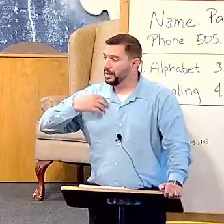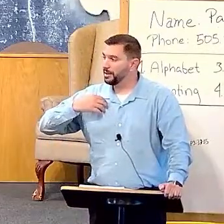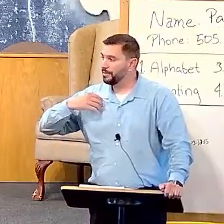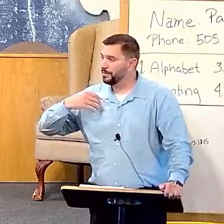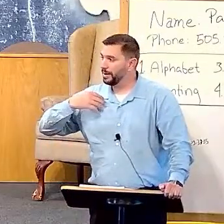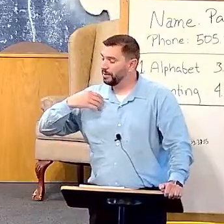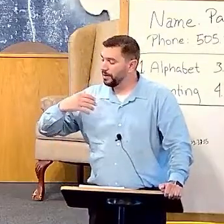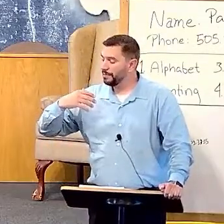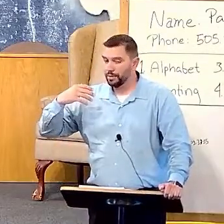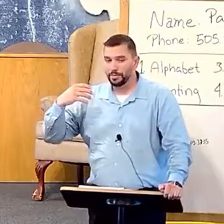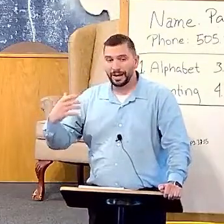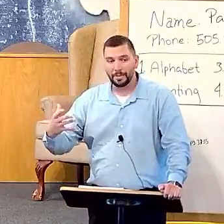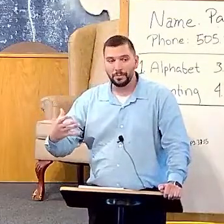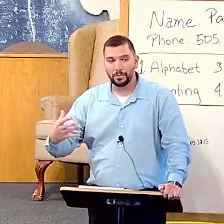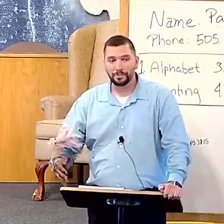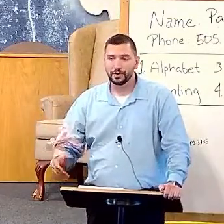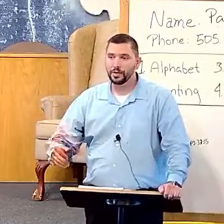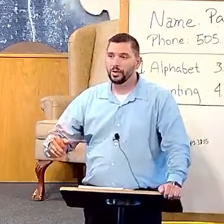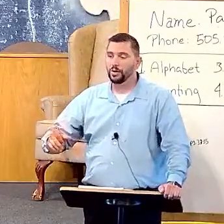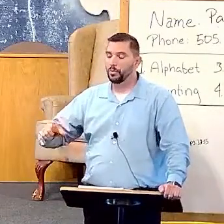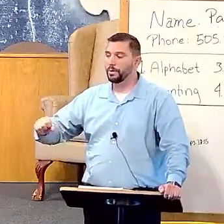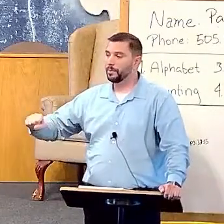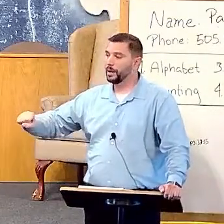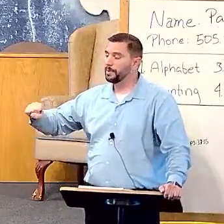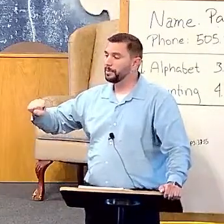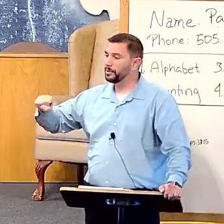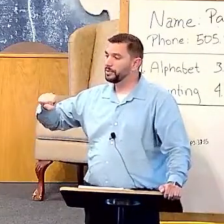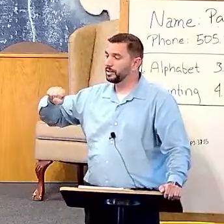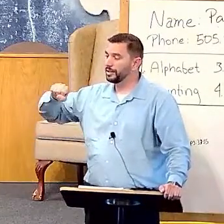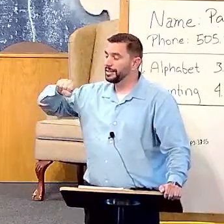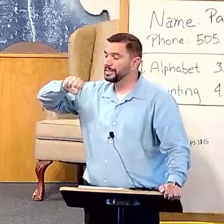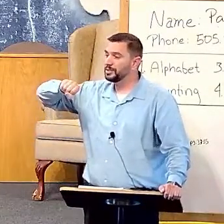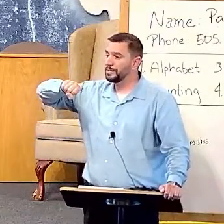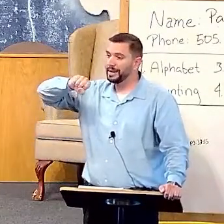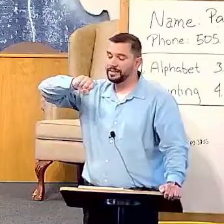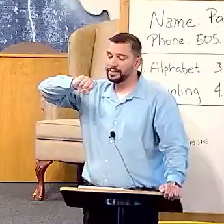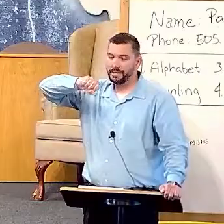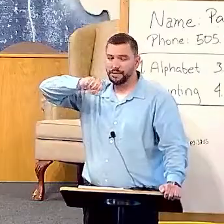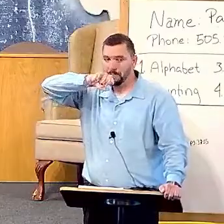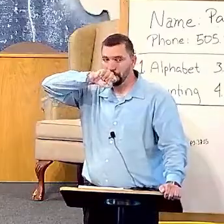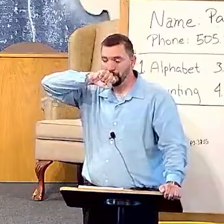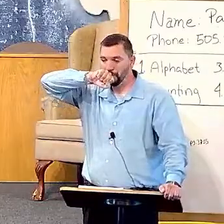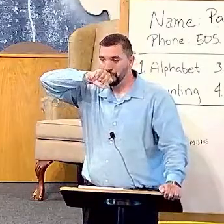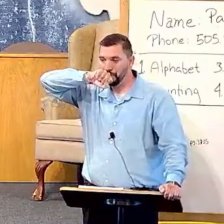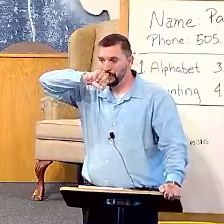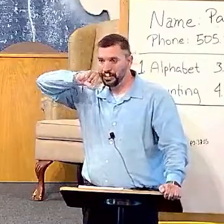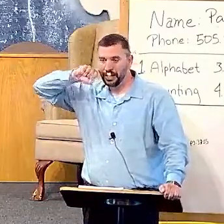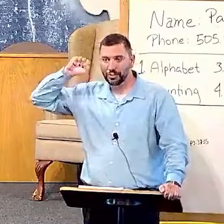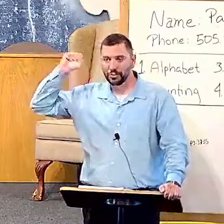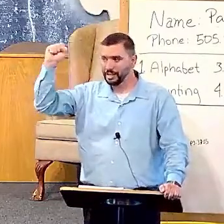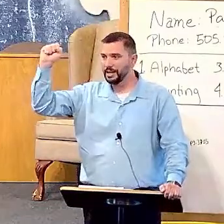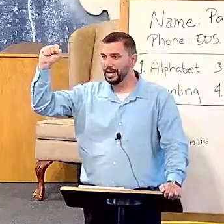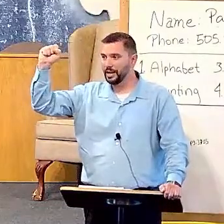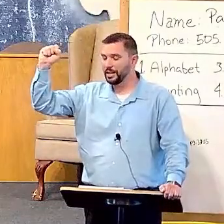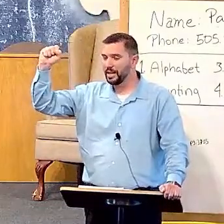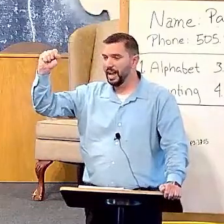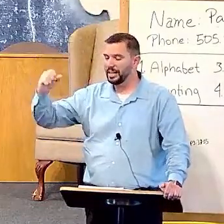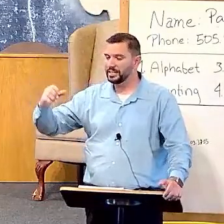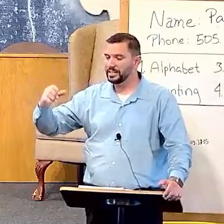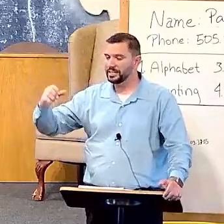my love for the Bible, what a lot of people do is they're going to kiss the back of their hand and then go like that. And it's like this